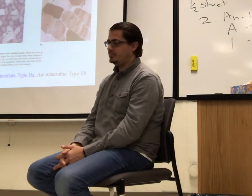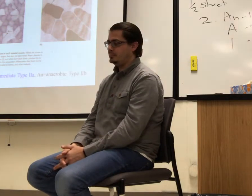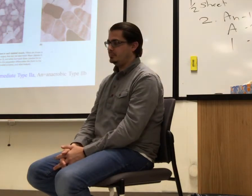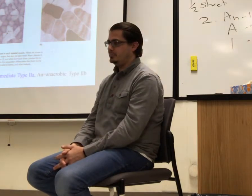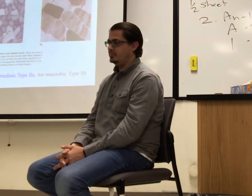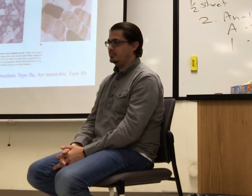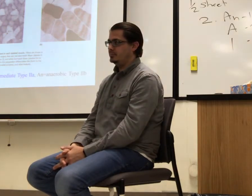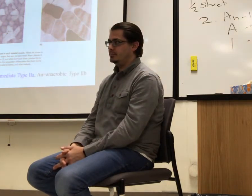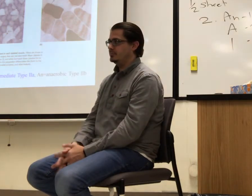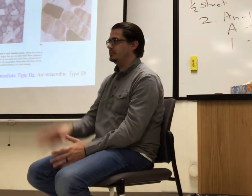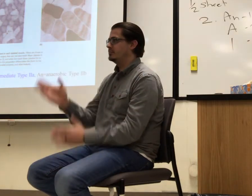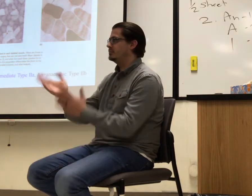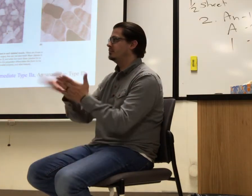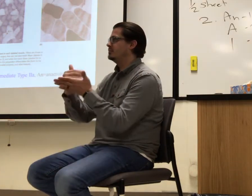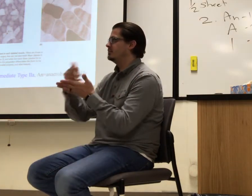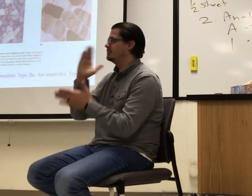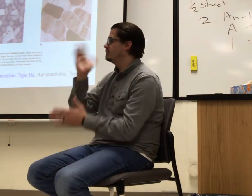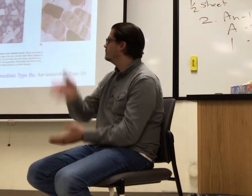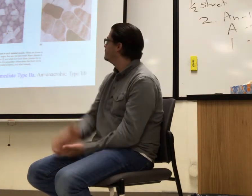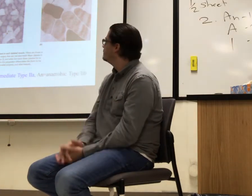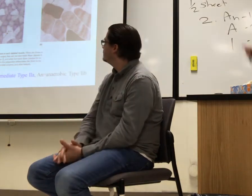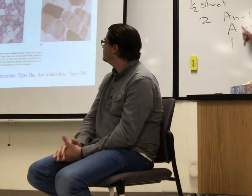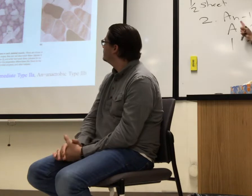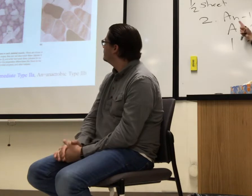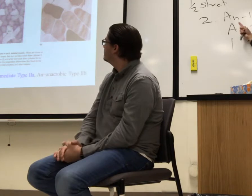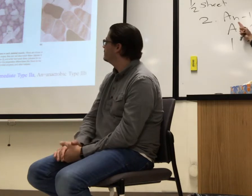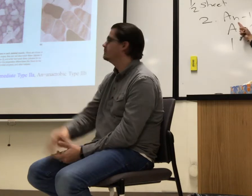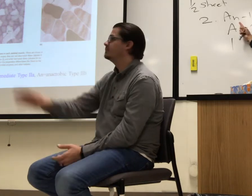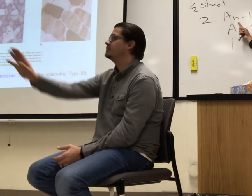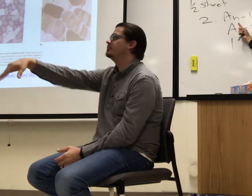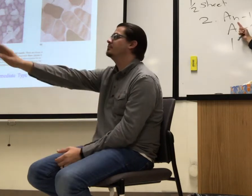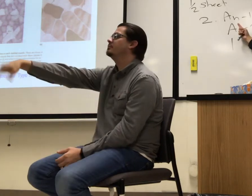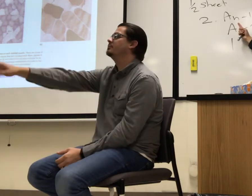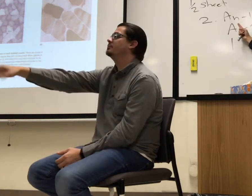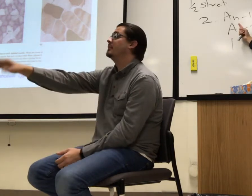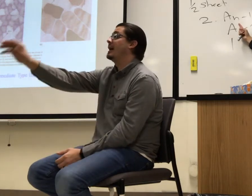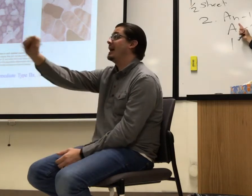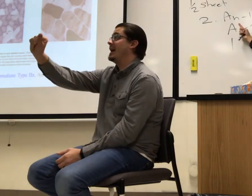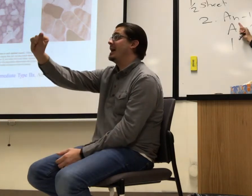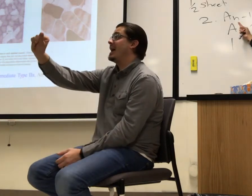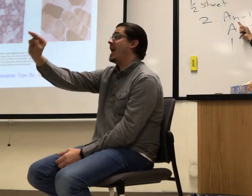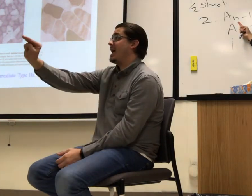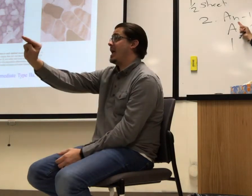Well, let me just go over it. What does the AN stand for?